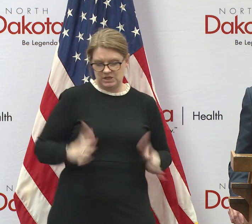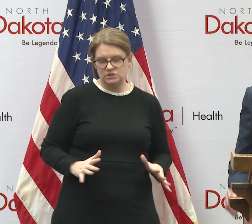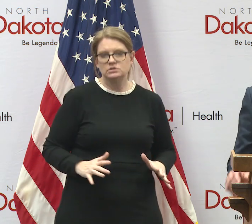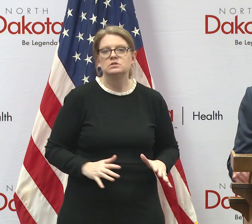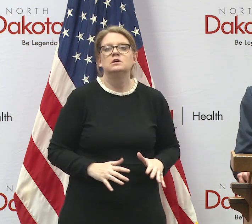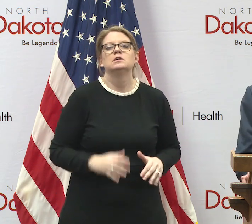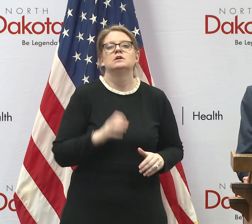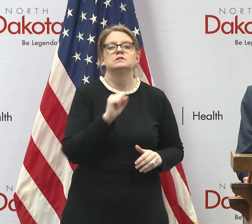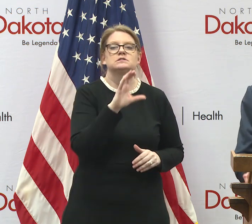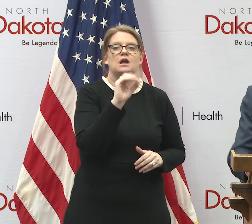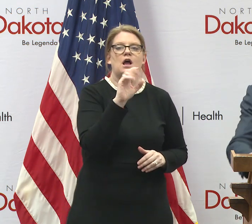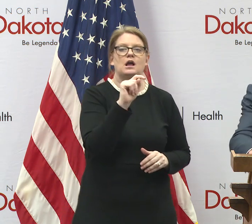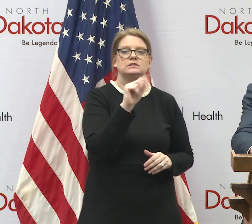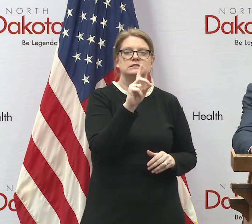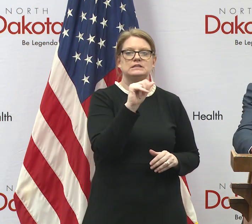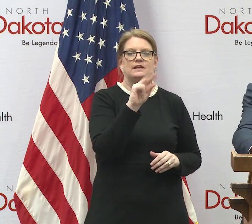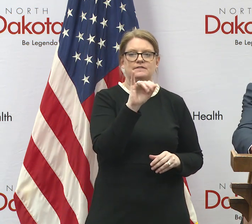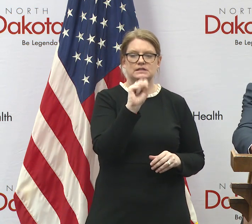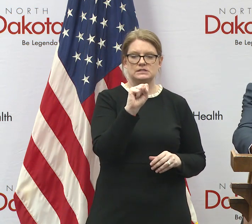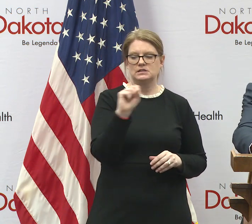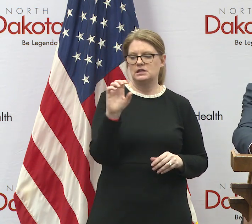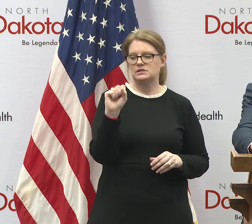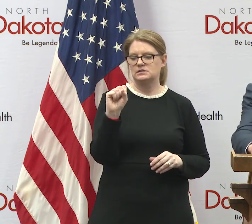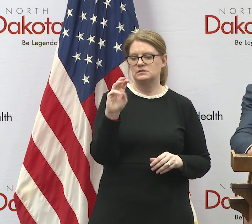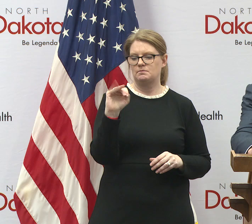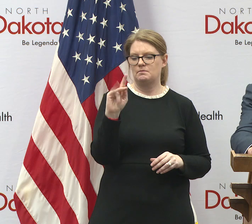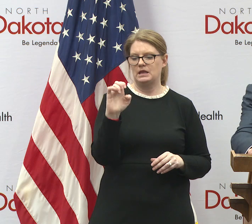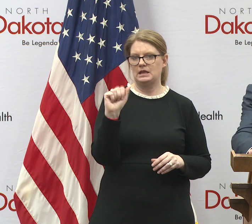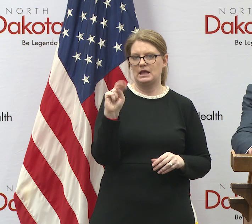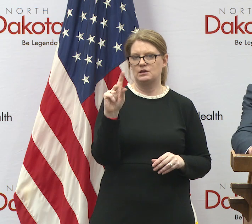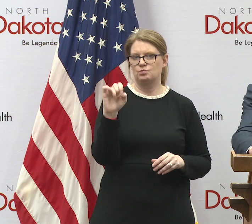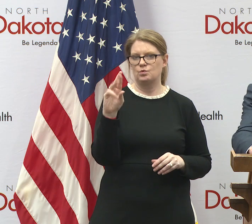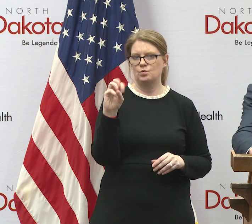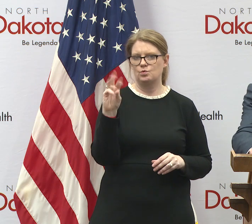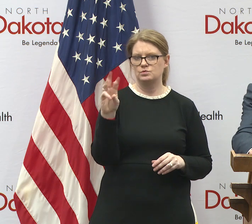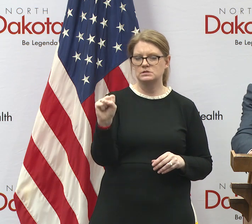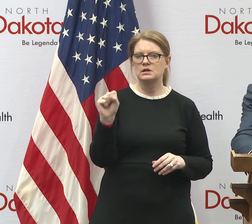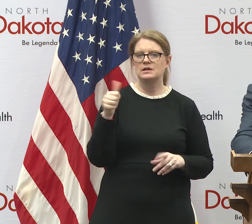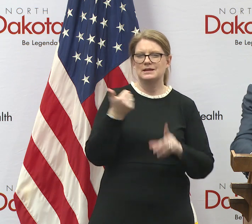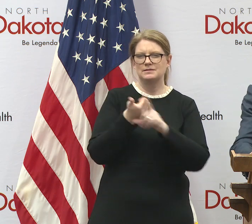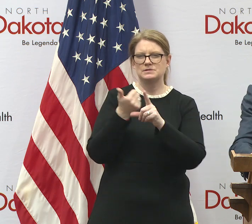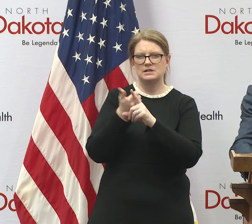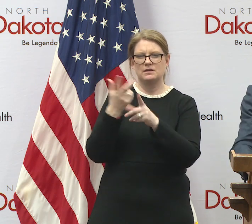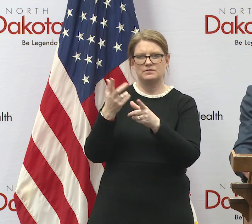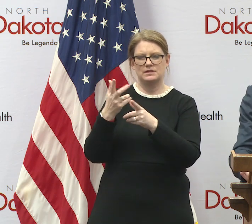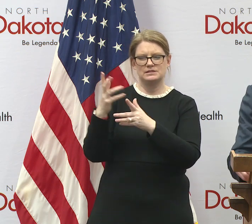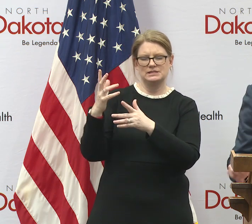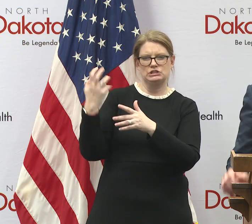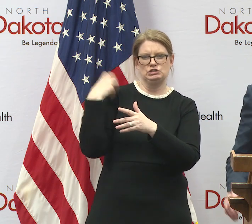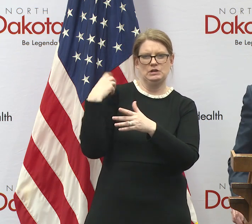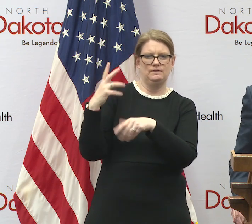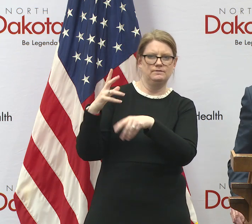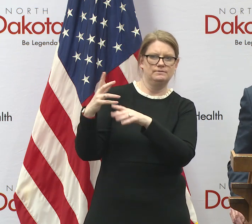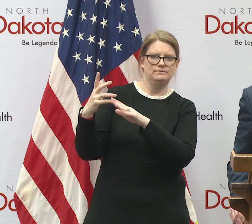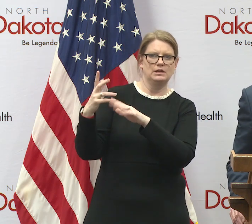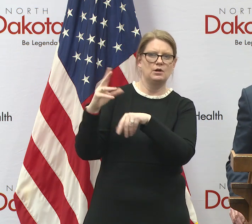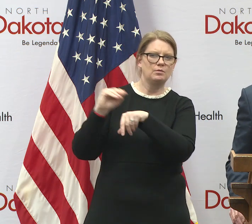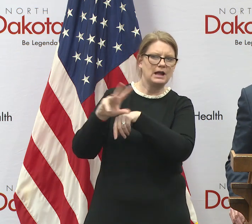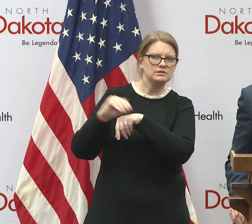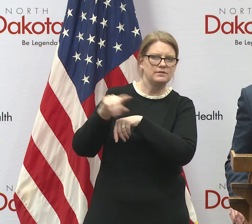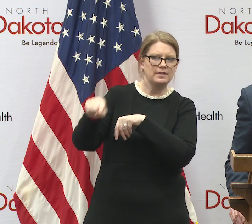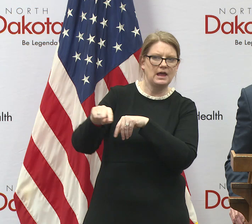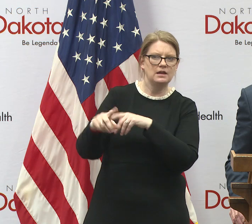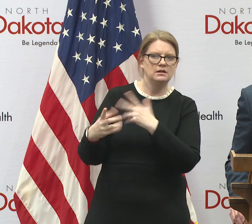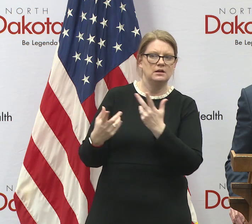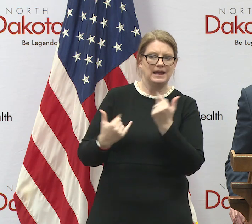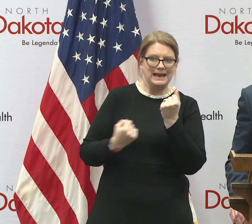got on the phone with Mike Andrews. He's the staff director and chief counsel for the U.S. Senate Committee on Indian Affairs. Again,